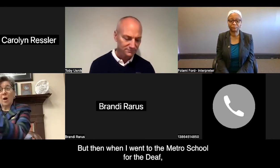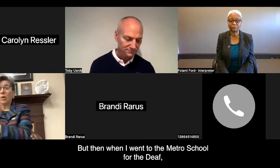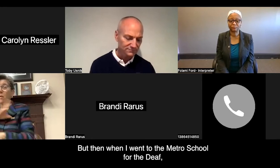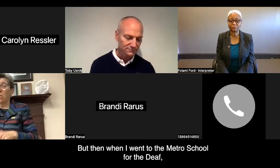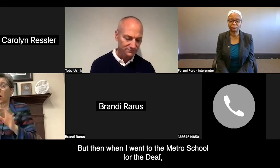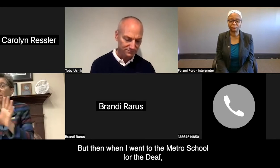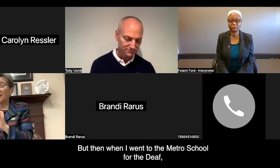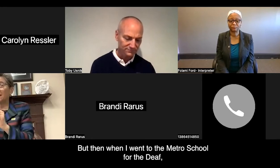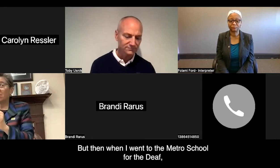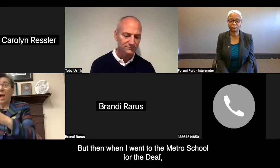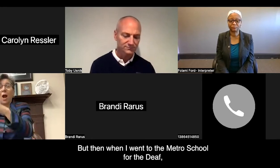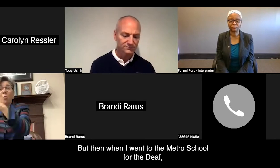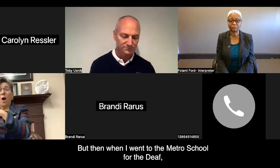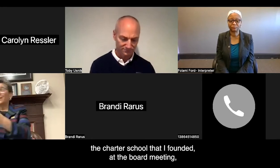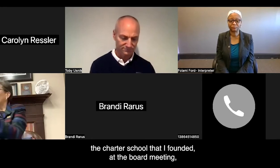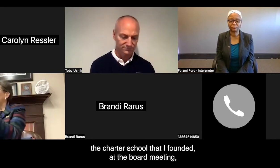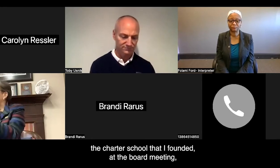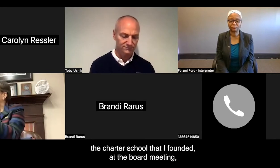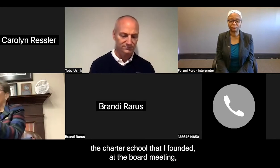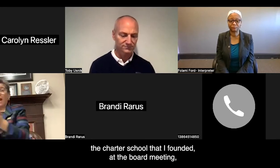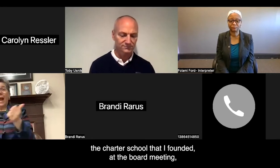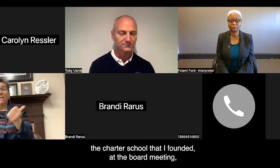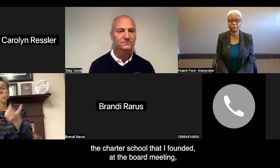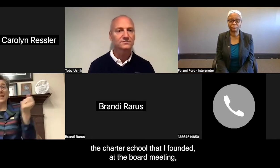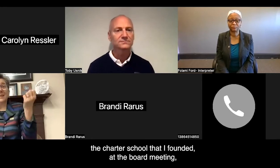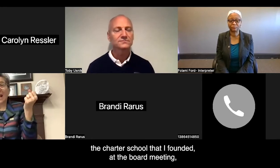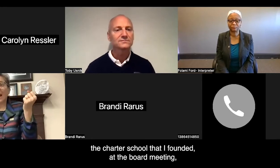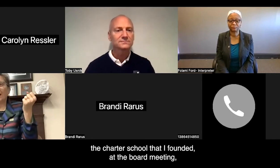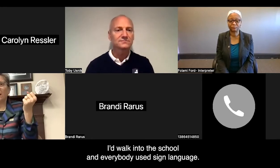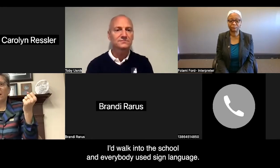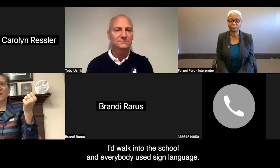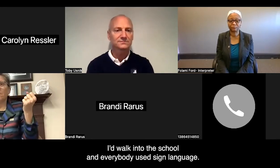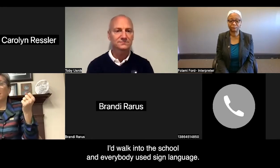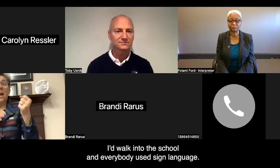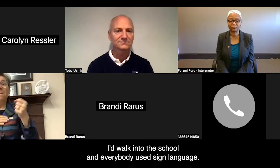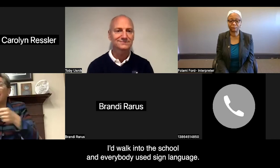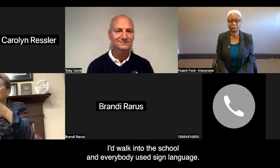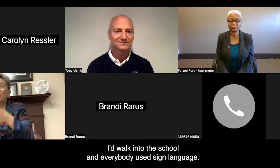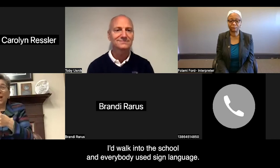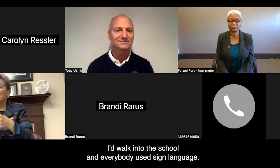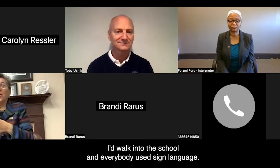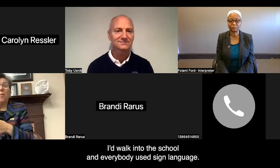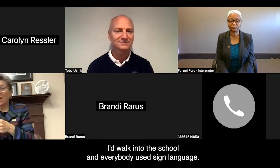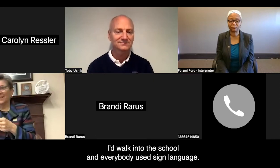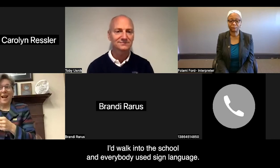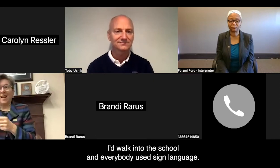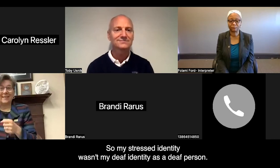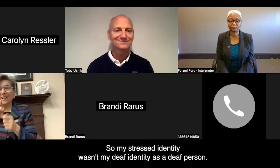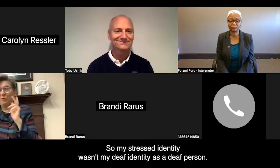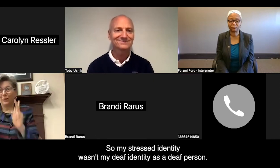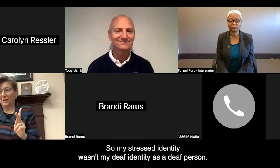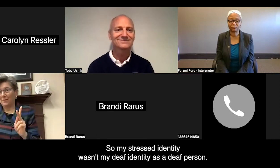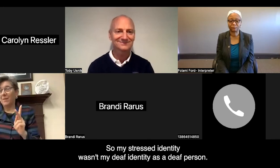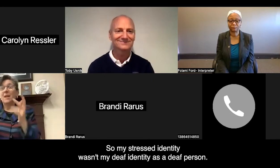School for the Deaf, the charter school that I founded, the board meeting, I'd walk into the school and everybody used sign language. So my stressed